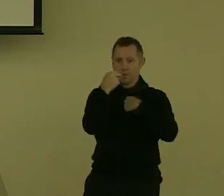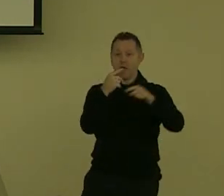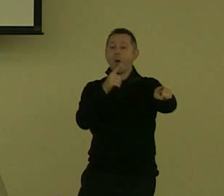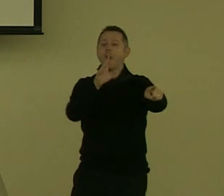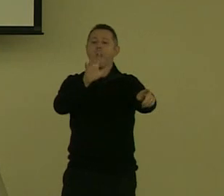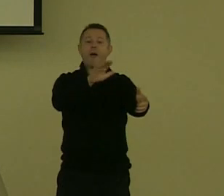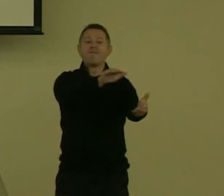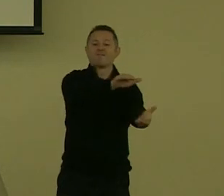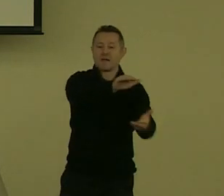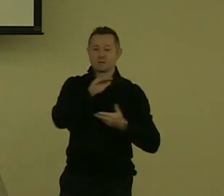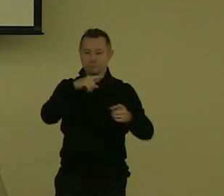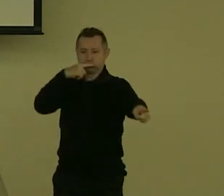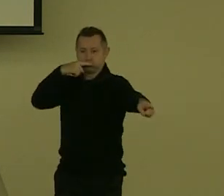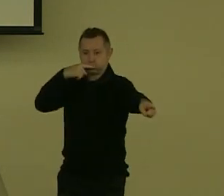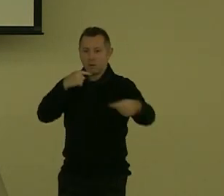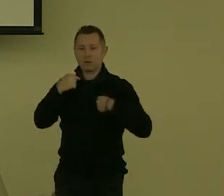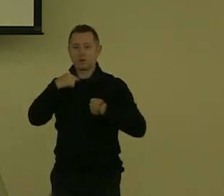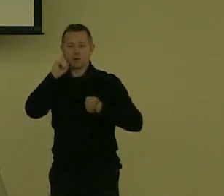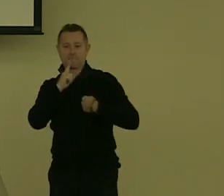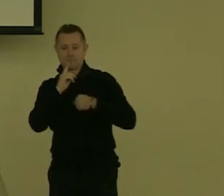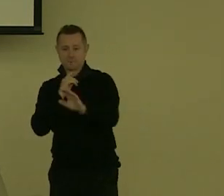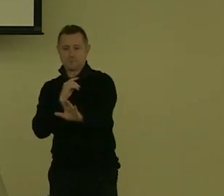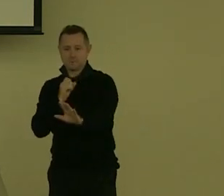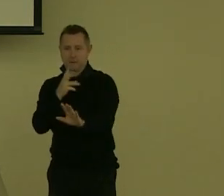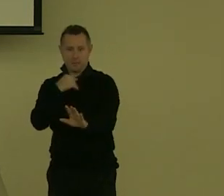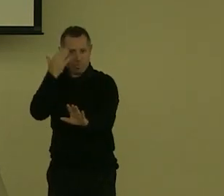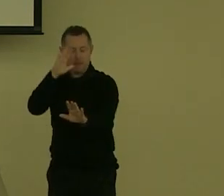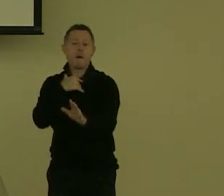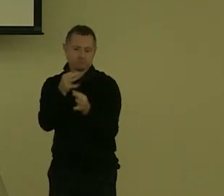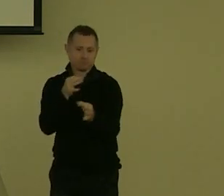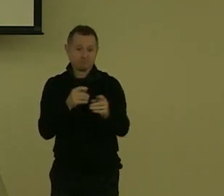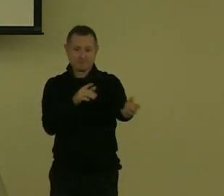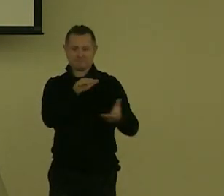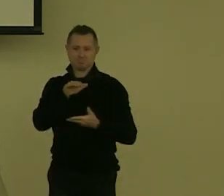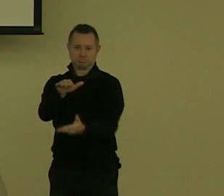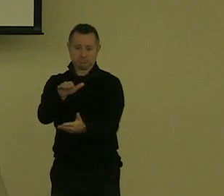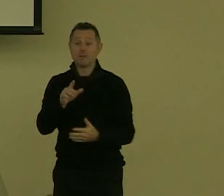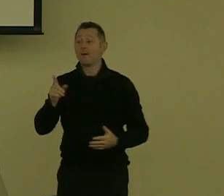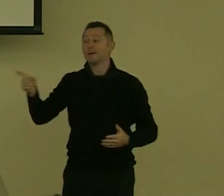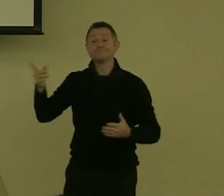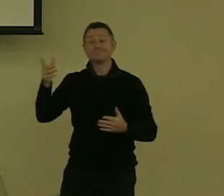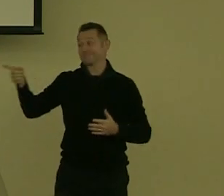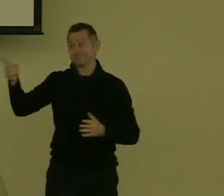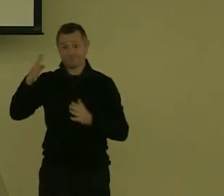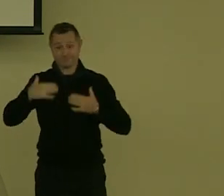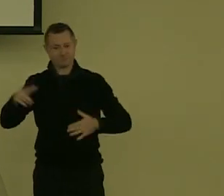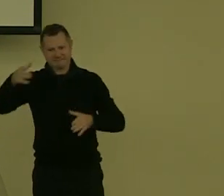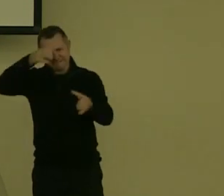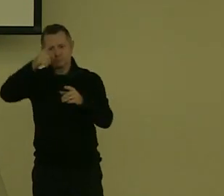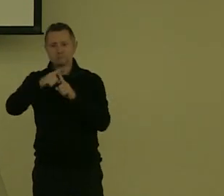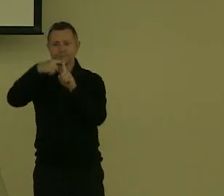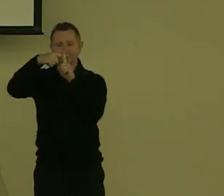have Muslim superhero comics, Islam, and representation coming out with my co-editor, Martin